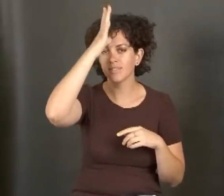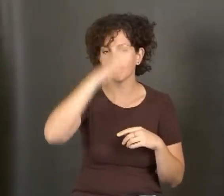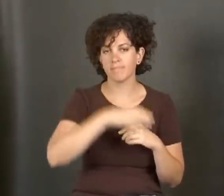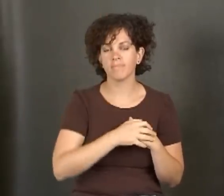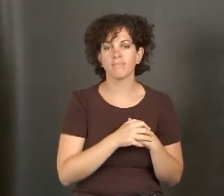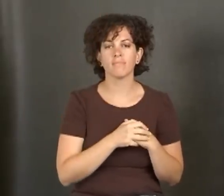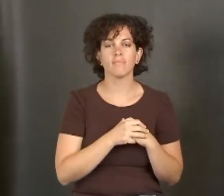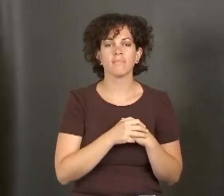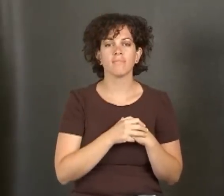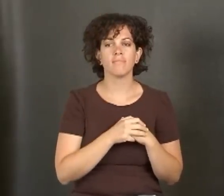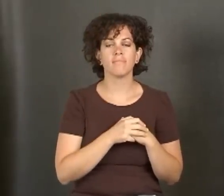dad,